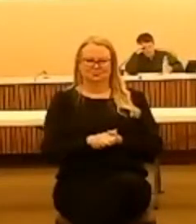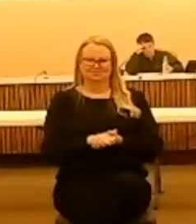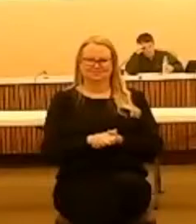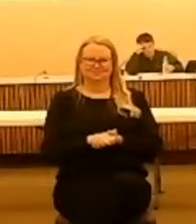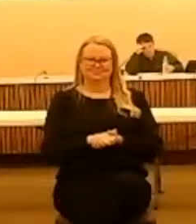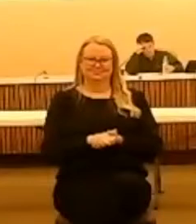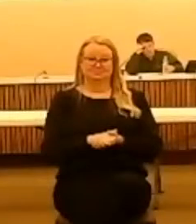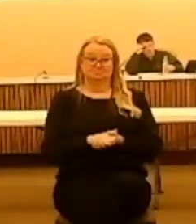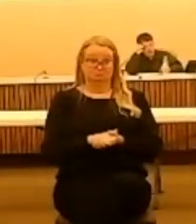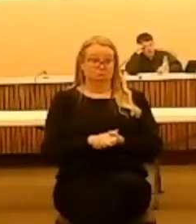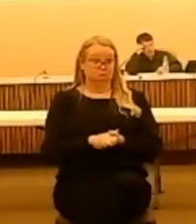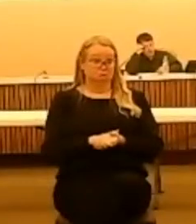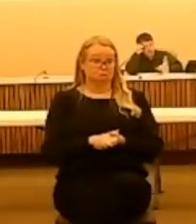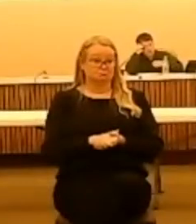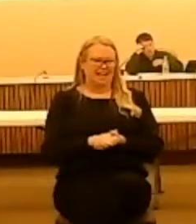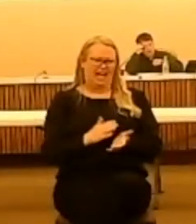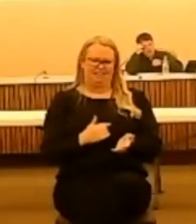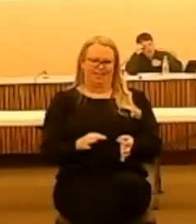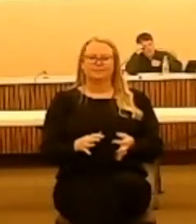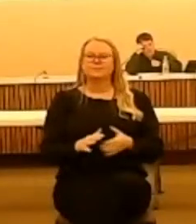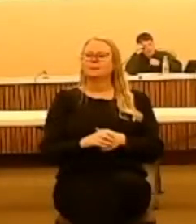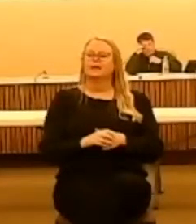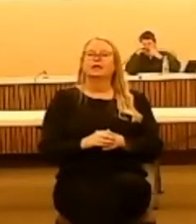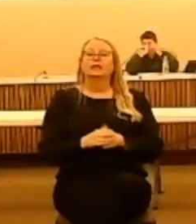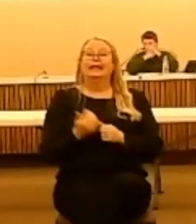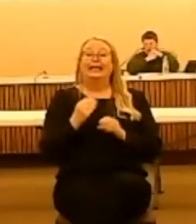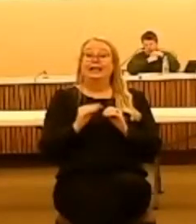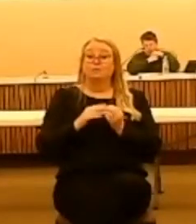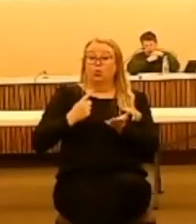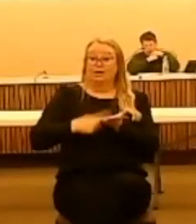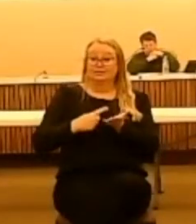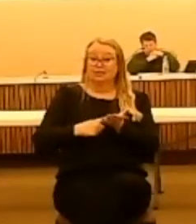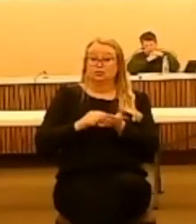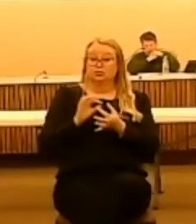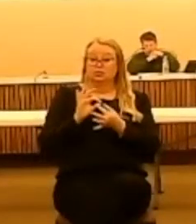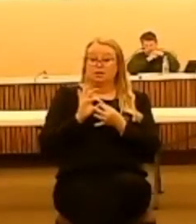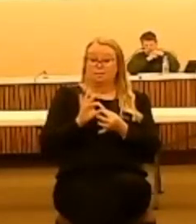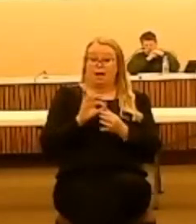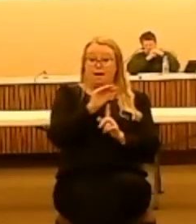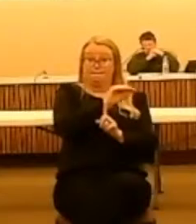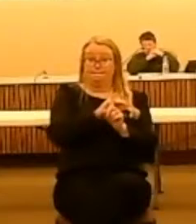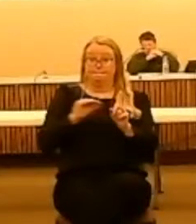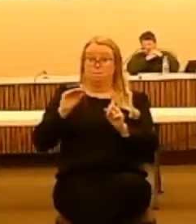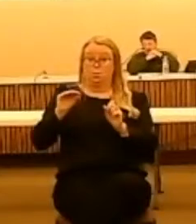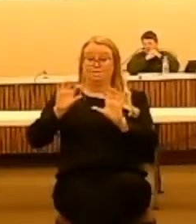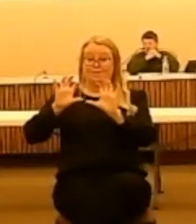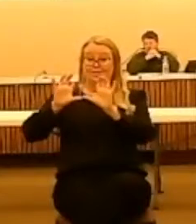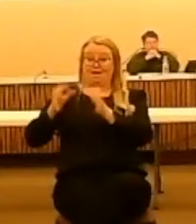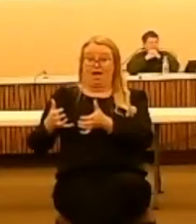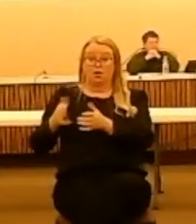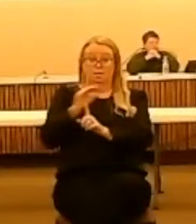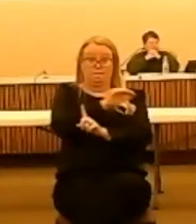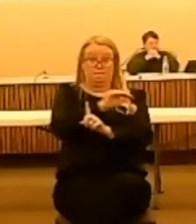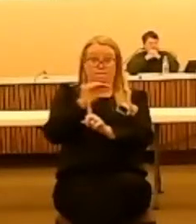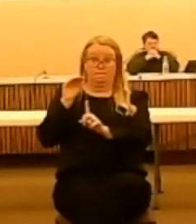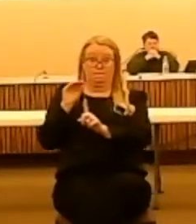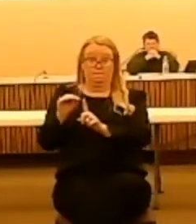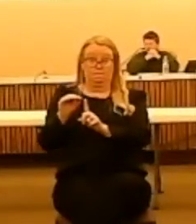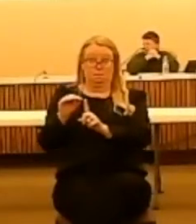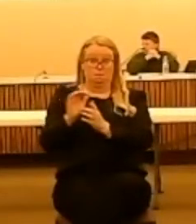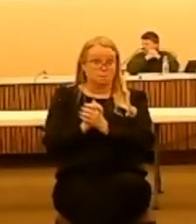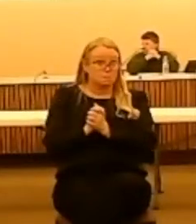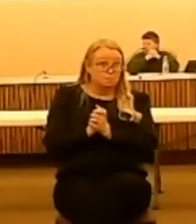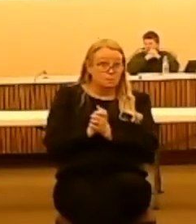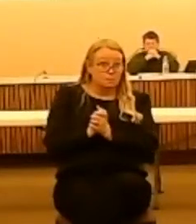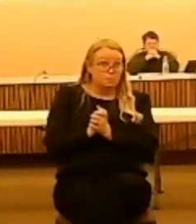Thank you. Okay, any further discussion on the adoption of the local law itself?